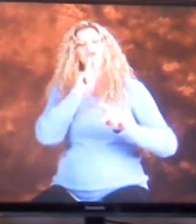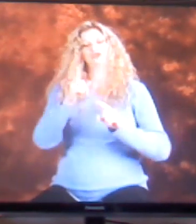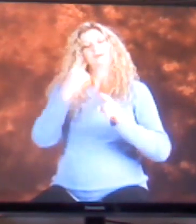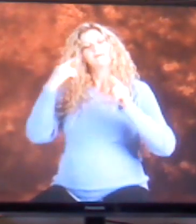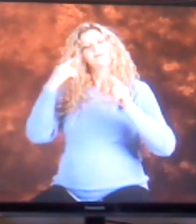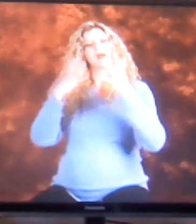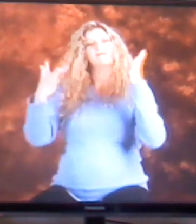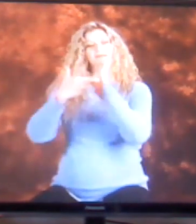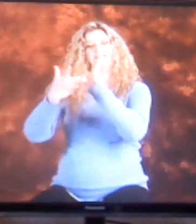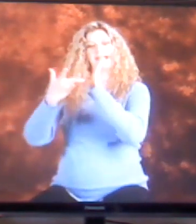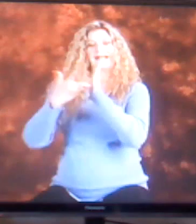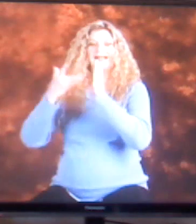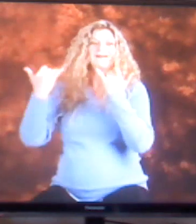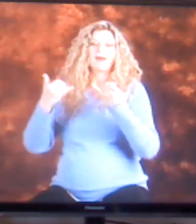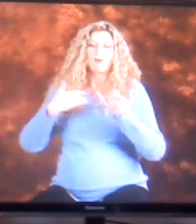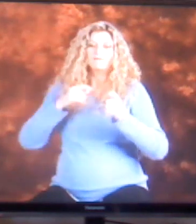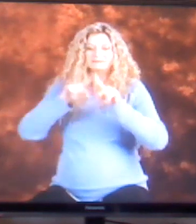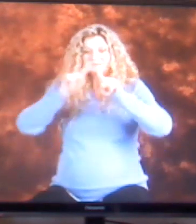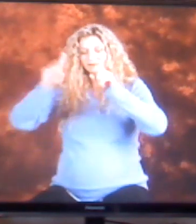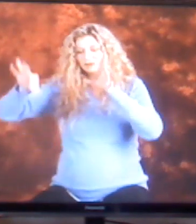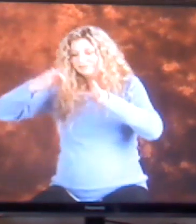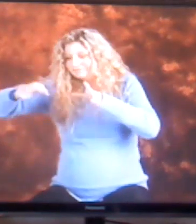the exact match of the fashion that day.